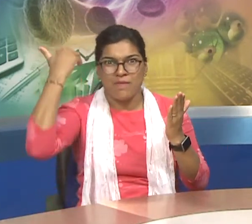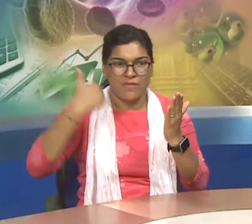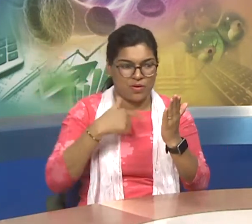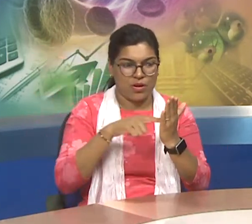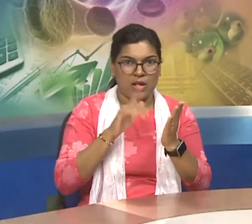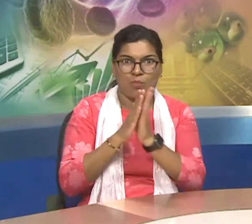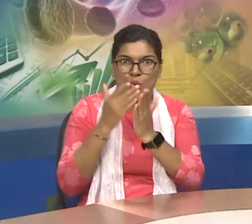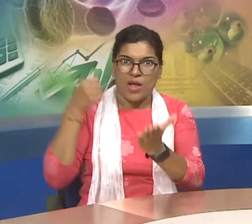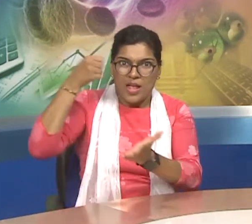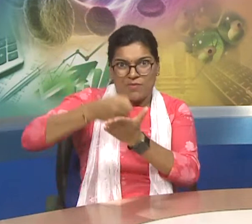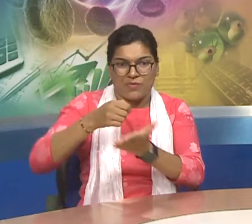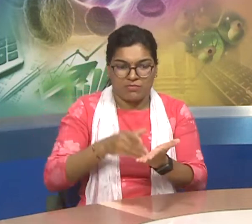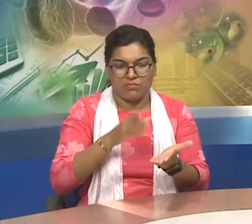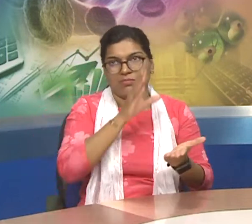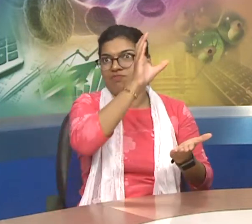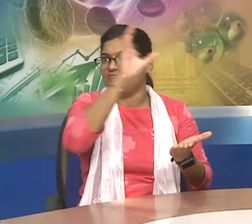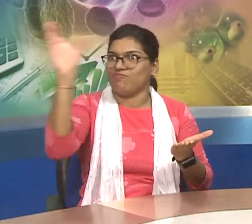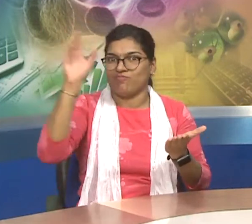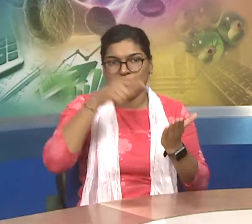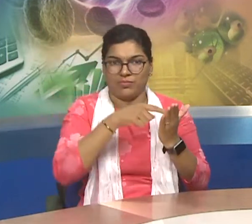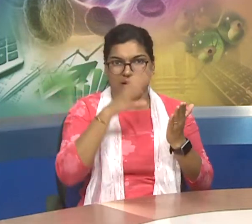books arranged in stacks.